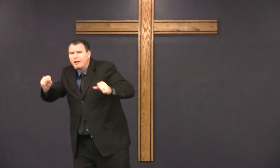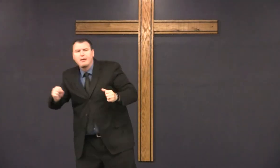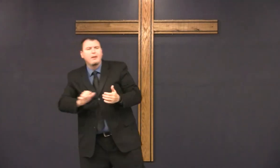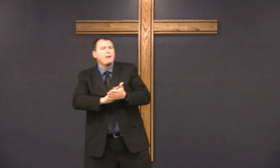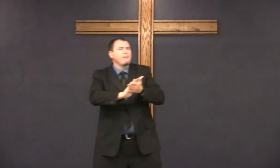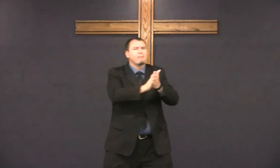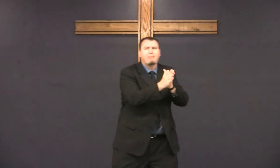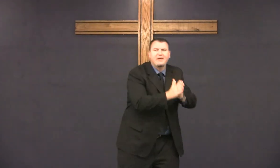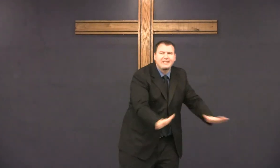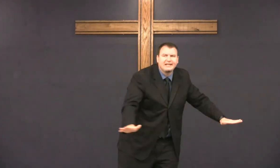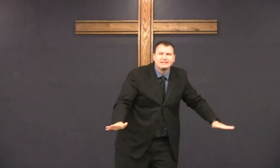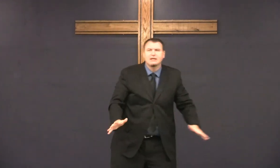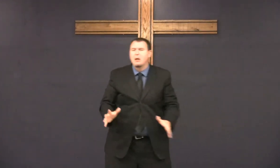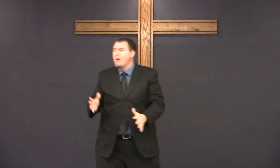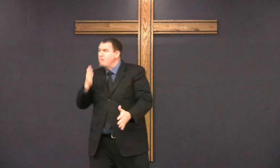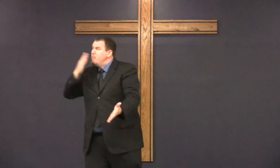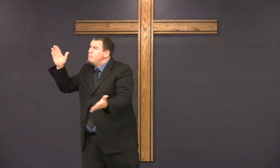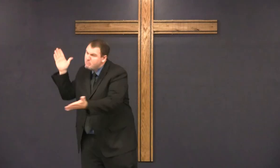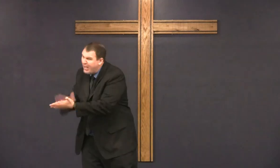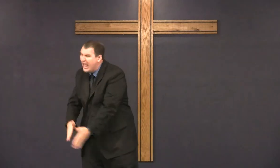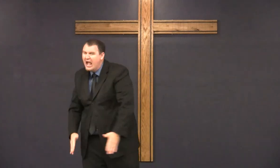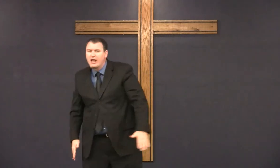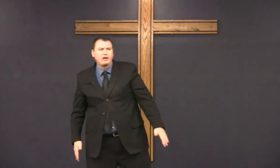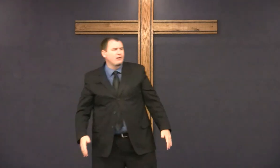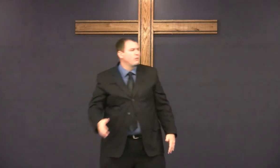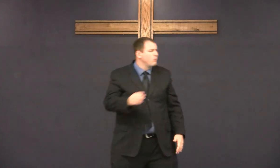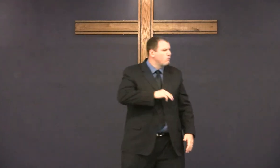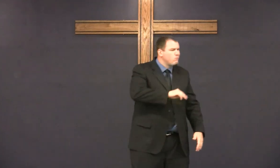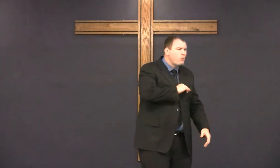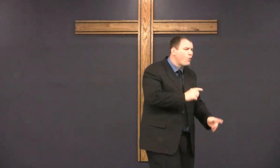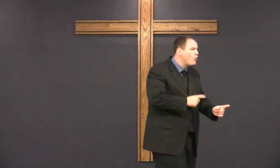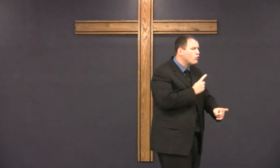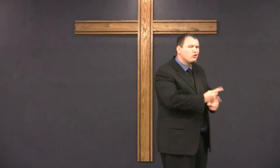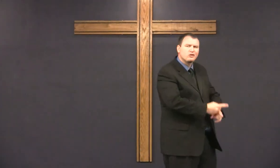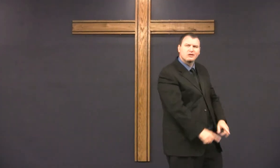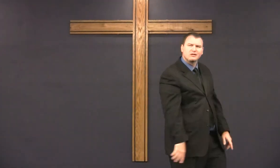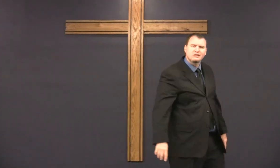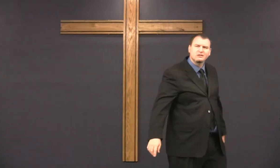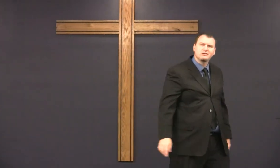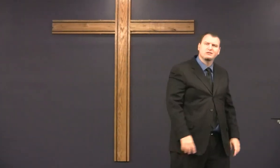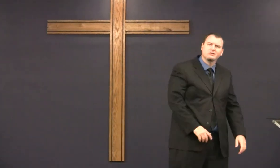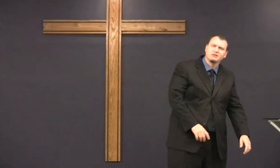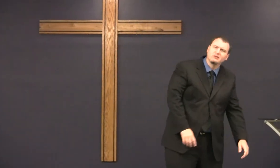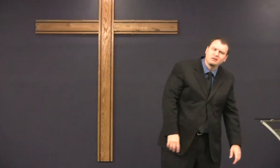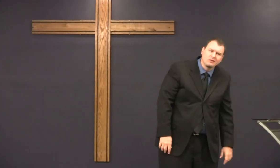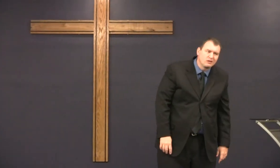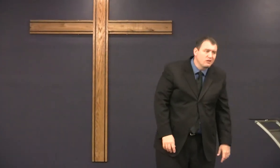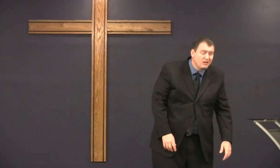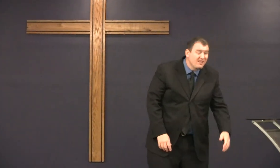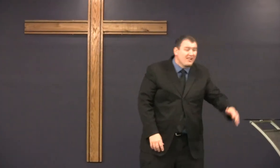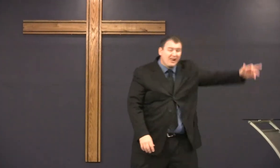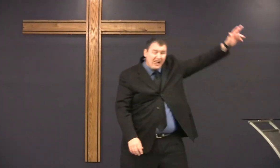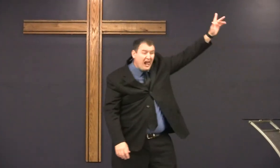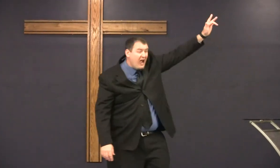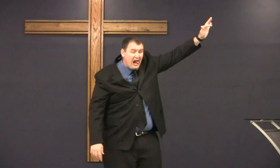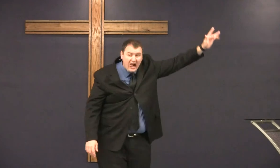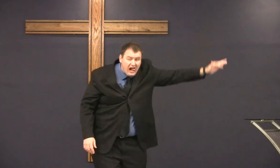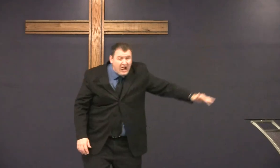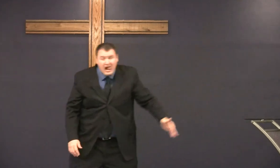instead of wrath, substitute patience, instead of clamor, substitute peace, instead of malice,